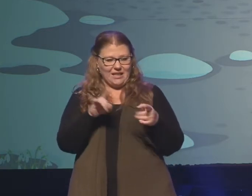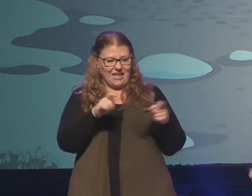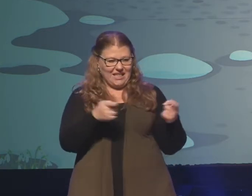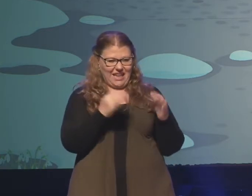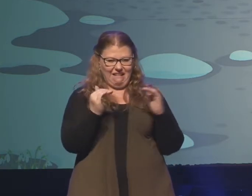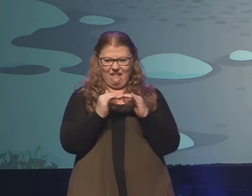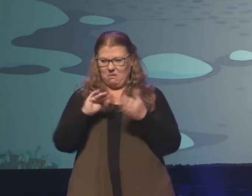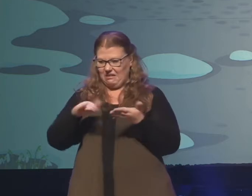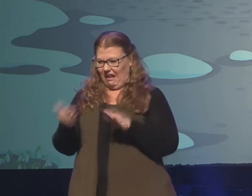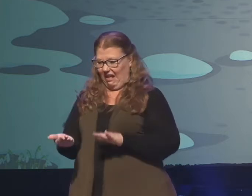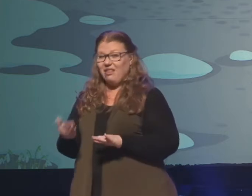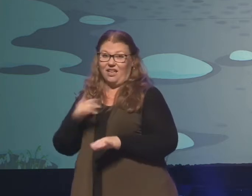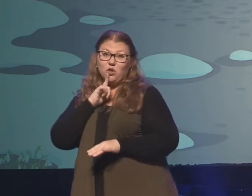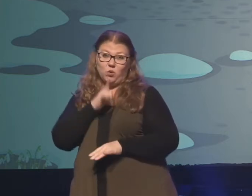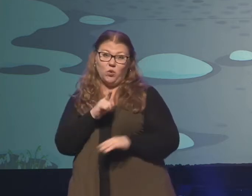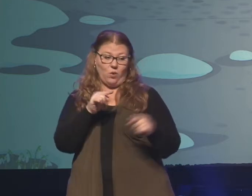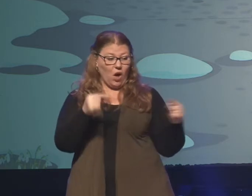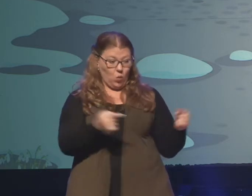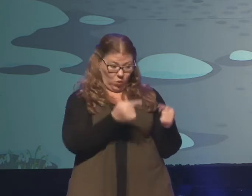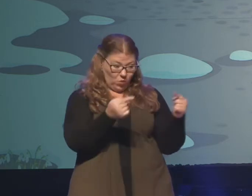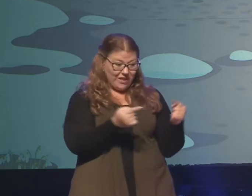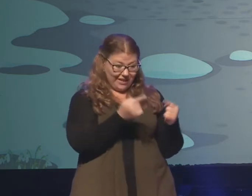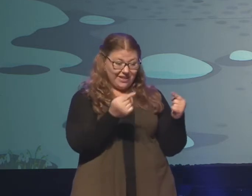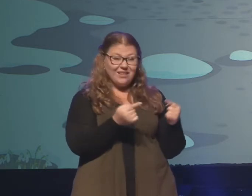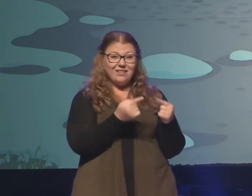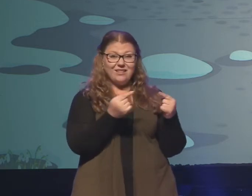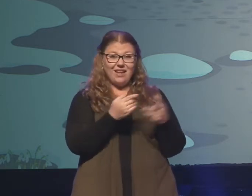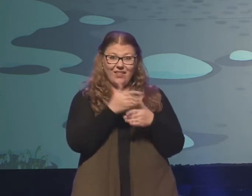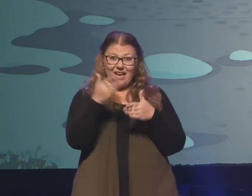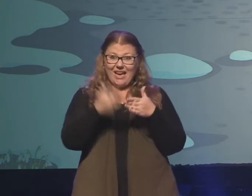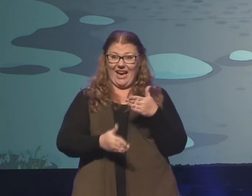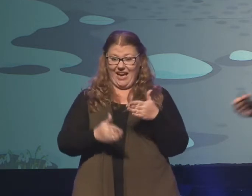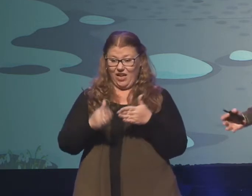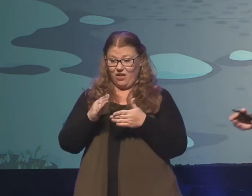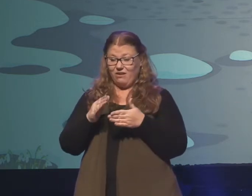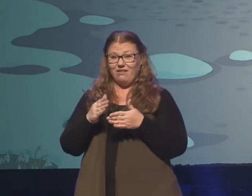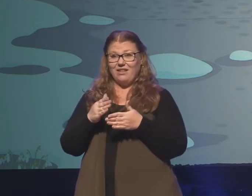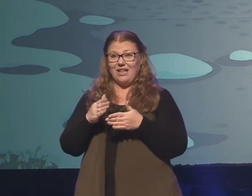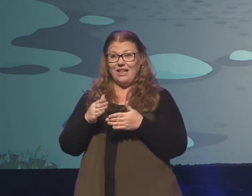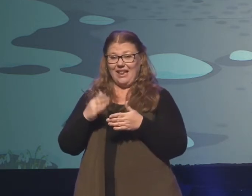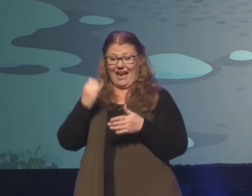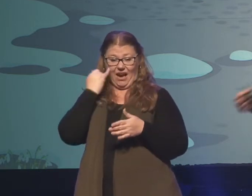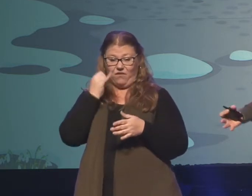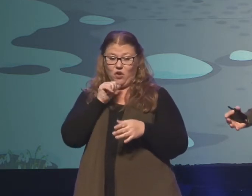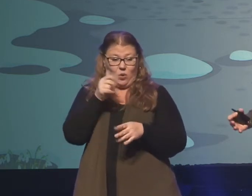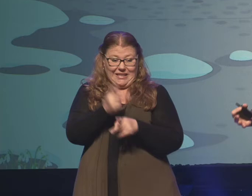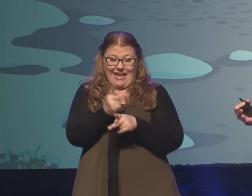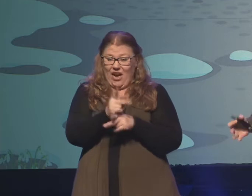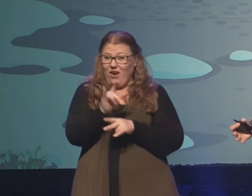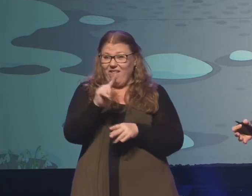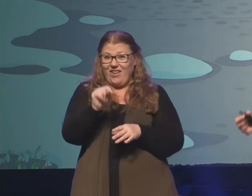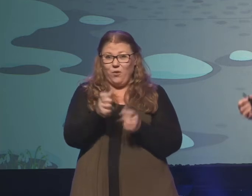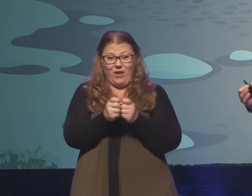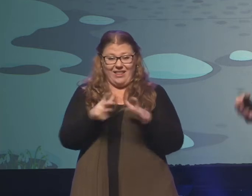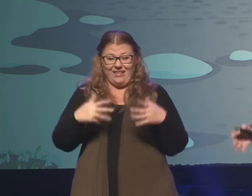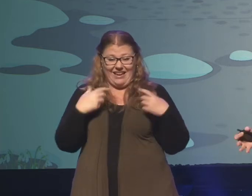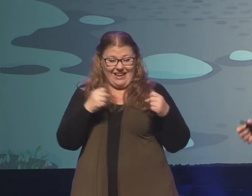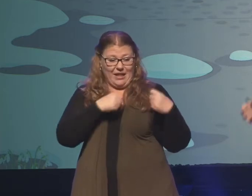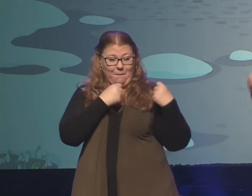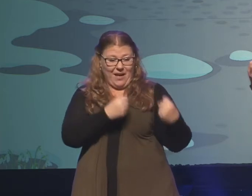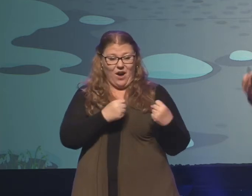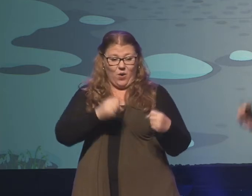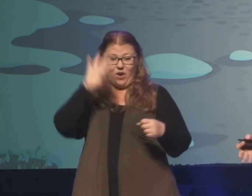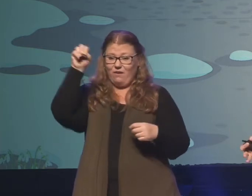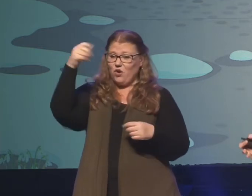death. That's true. Where there's woundedness, the end result, if it's left unattended without the healing power of grace and